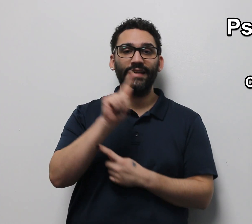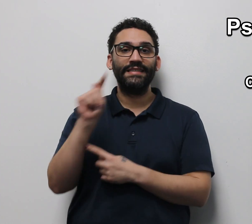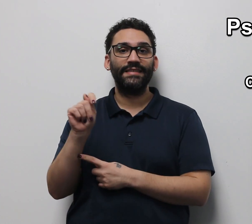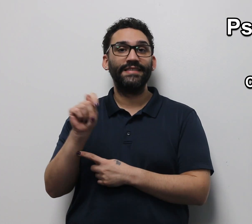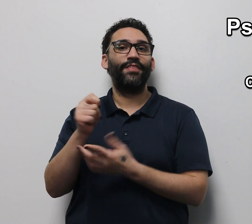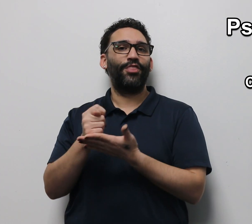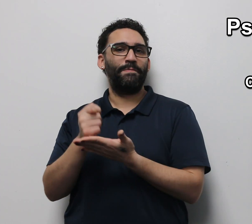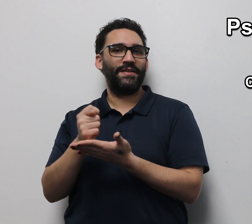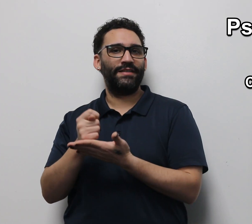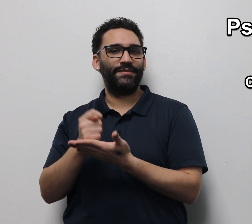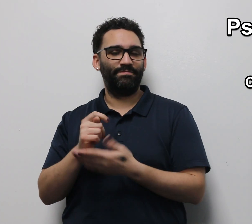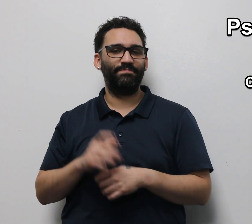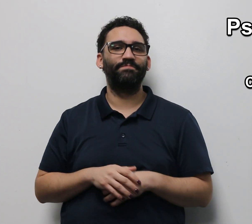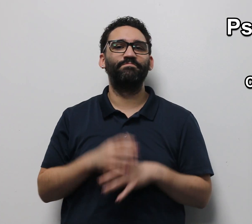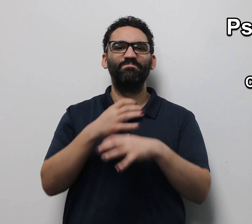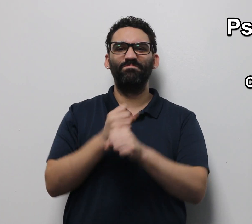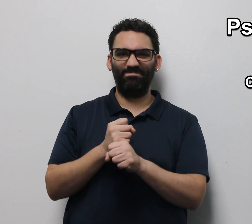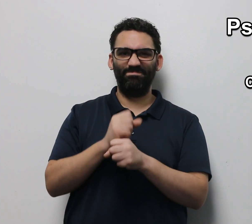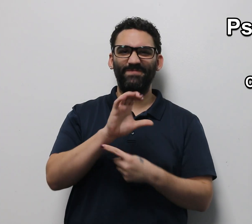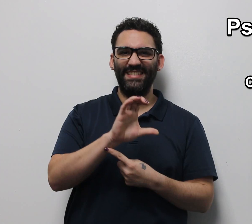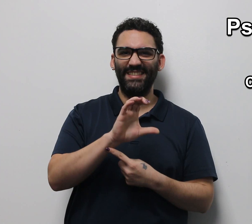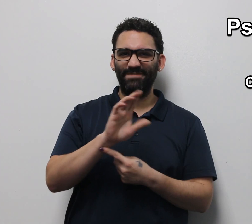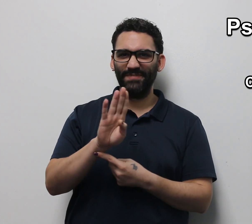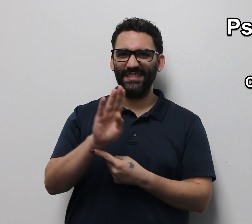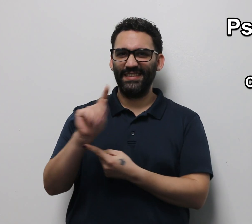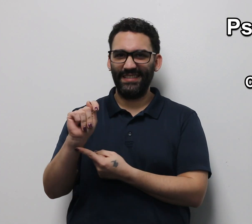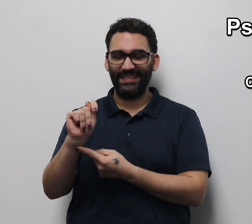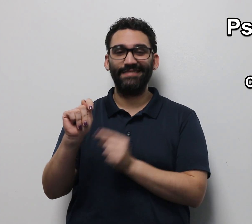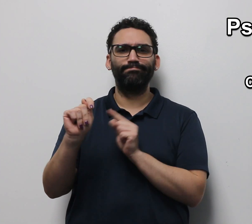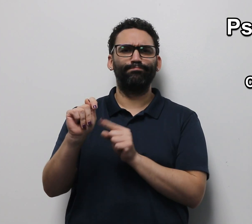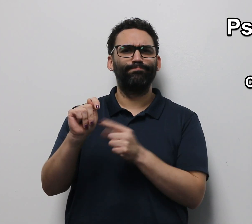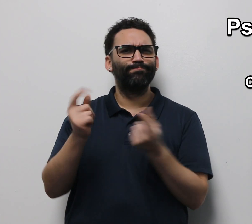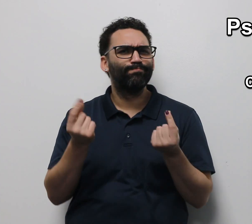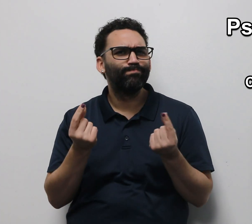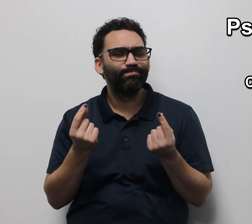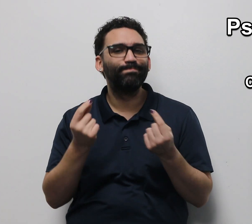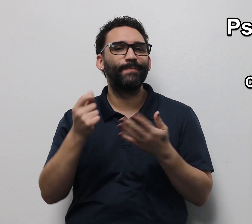therapy. And for short, we will just refer to it as CBT.